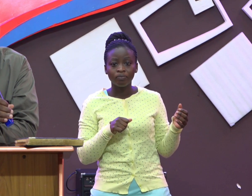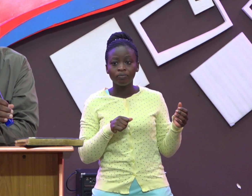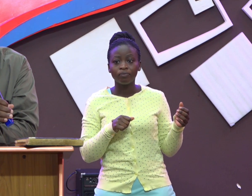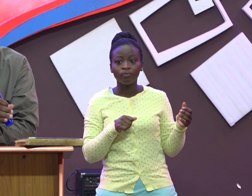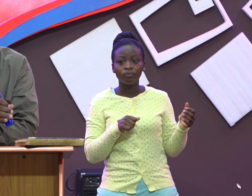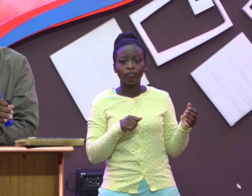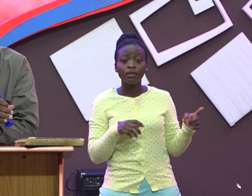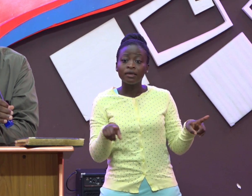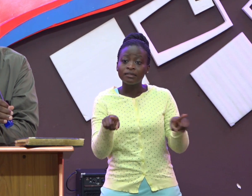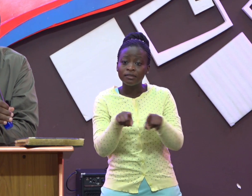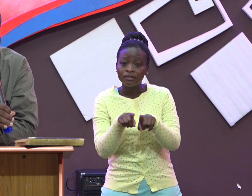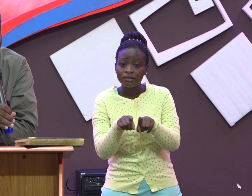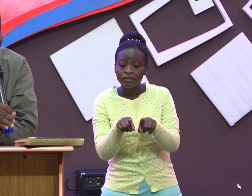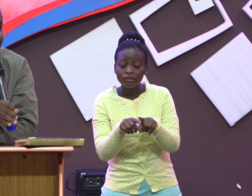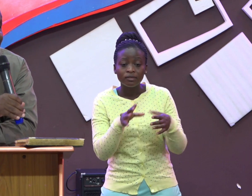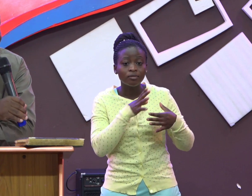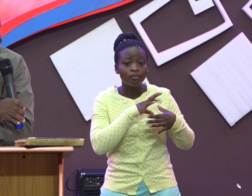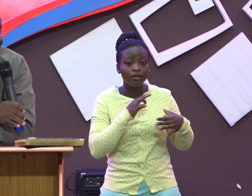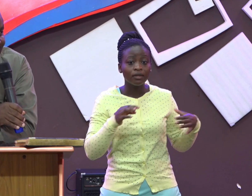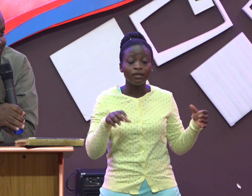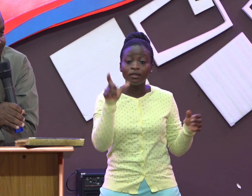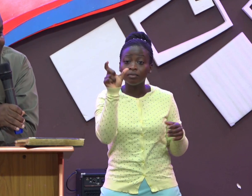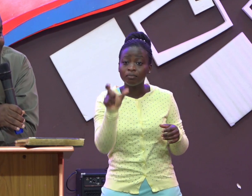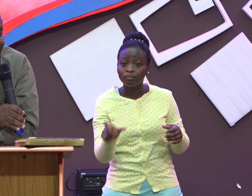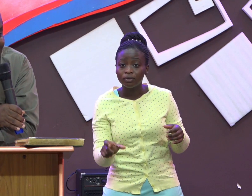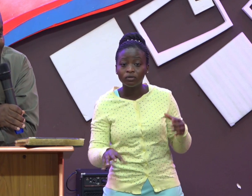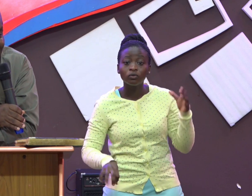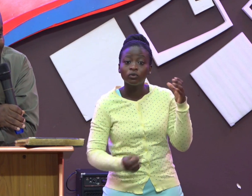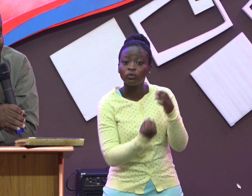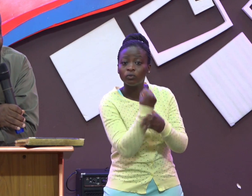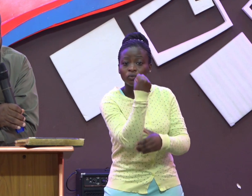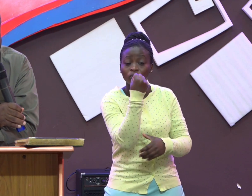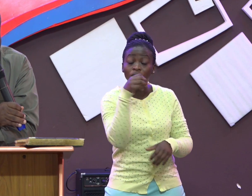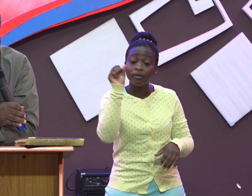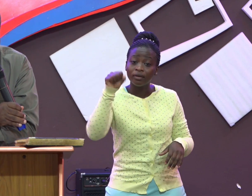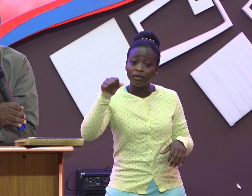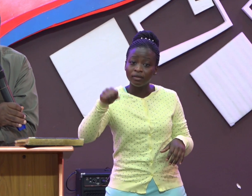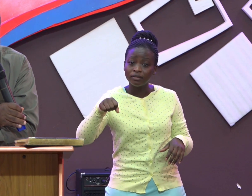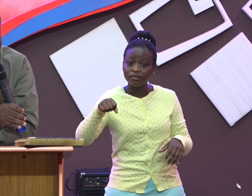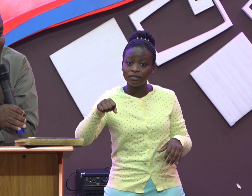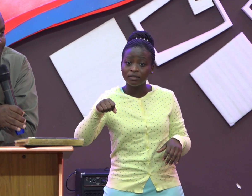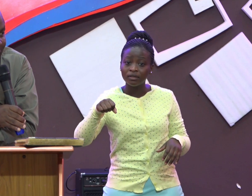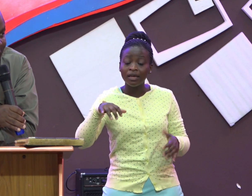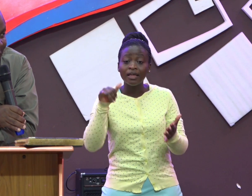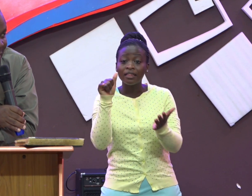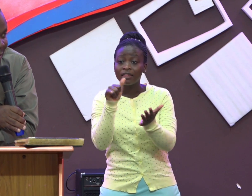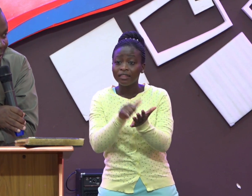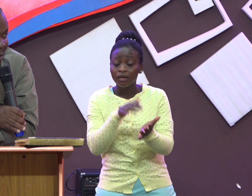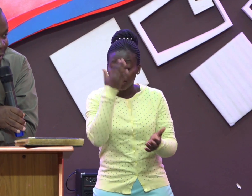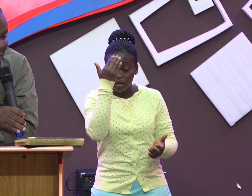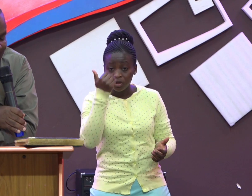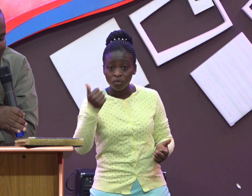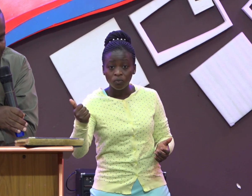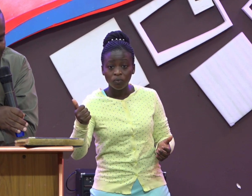w'omunda naye ataakula. Does the inner man grow? Yes. Yeah. Era ensonga lwaki entambula zaffe zaawukana ate nga ffenna